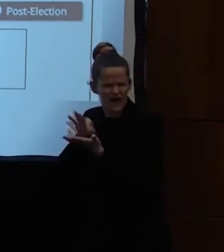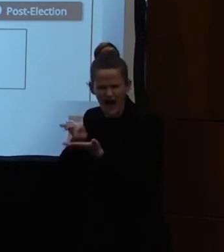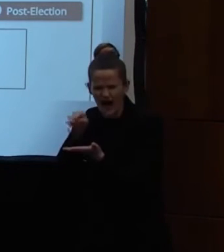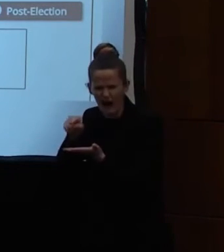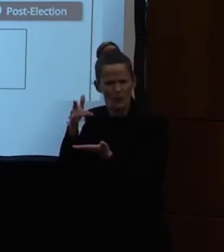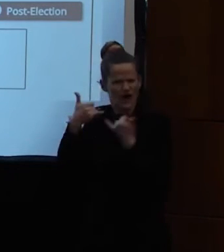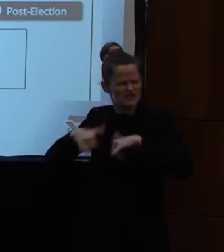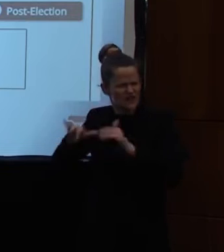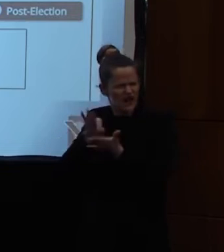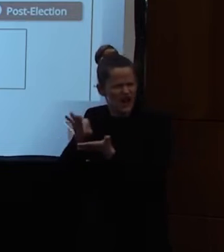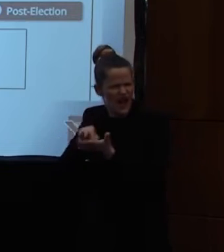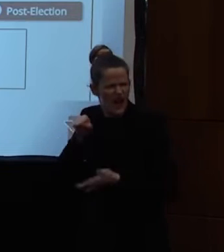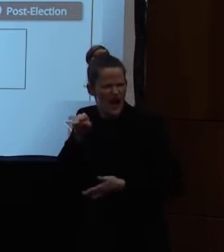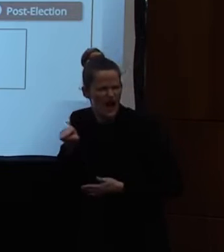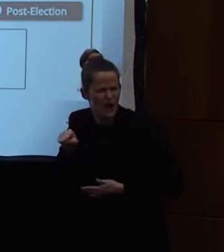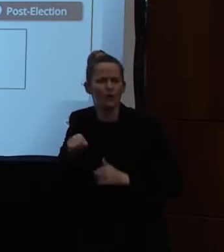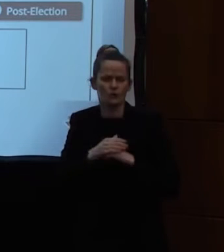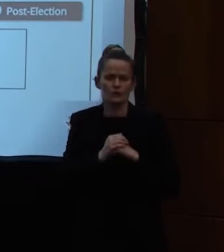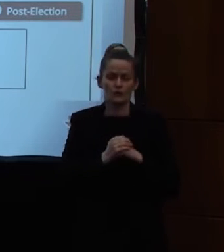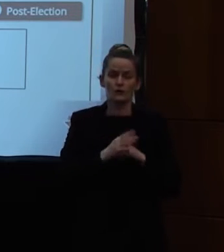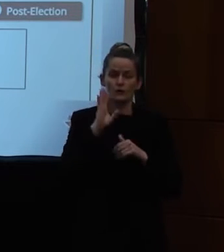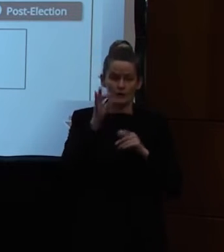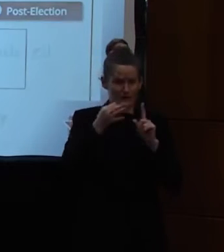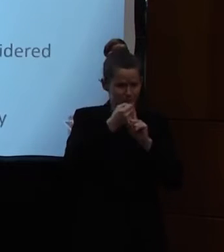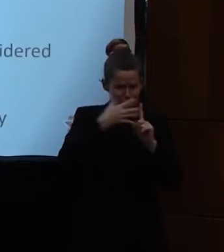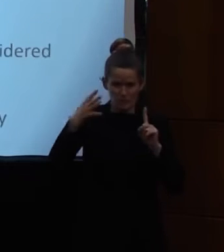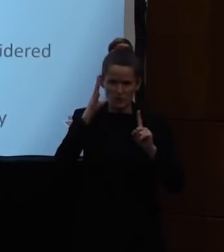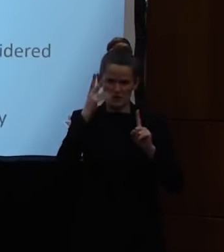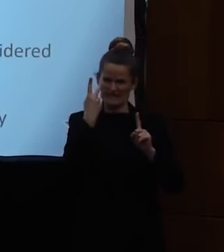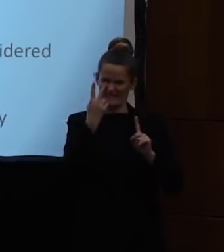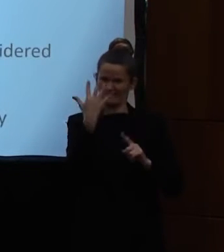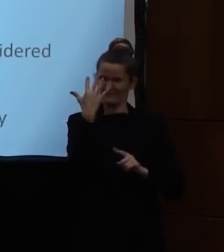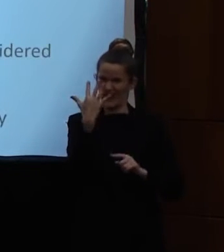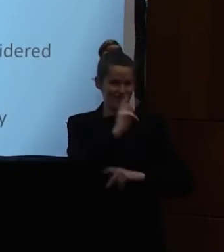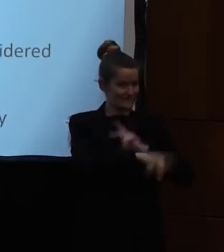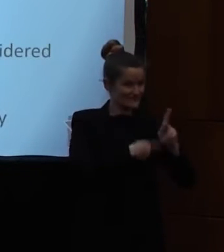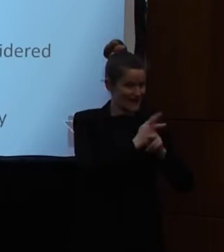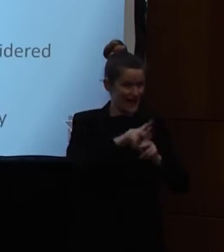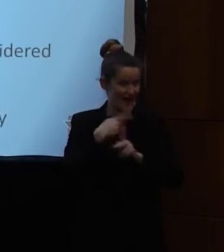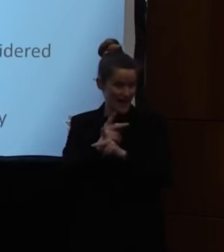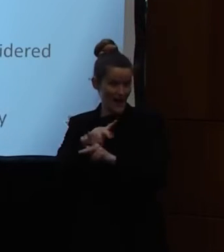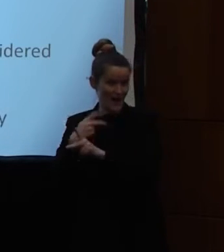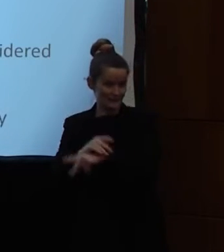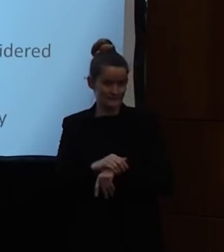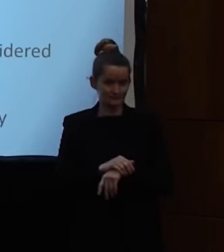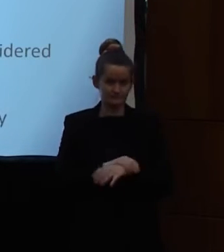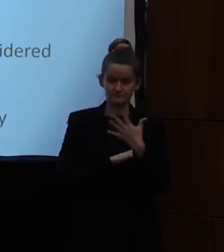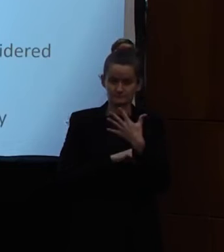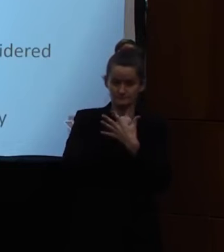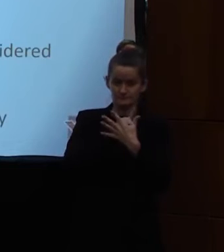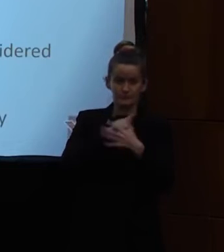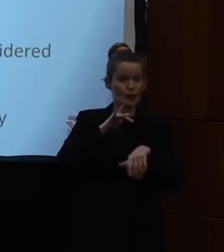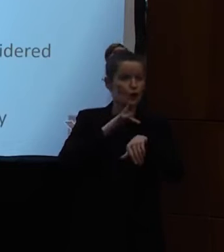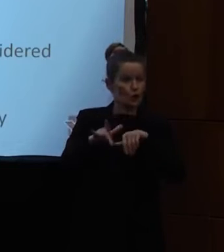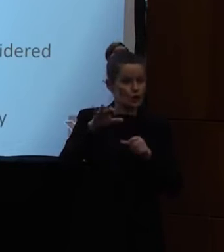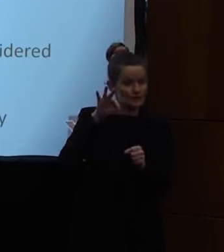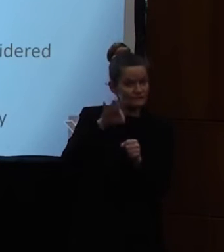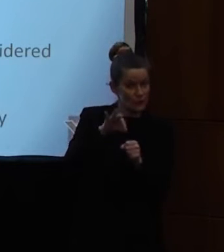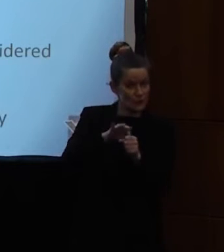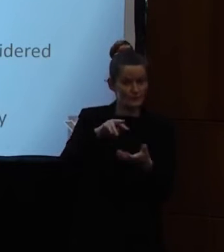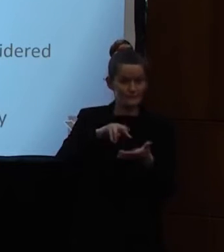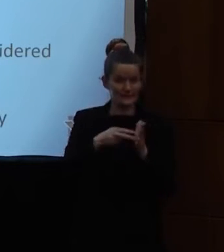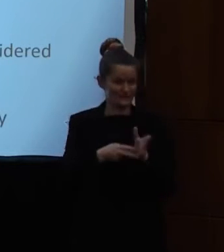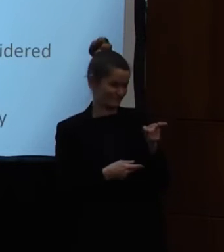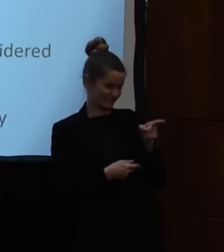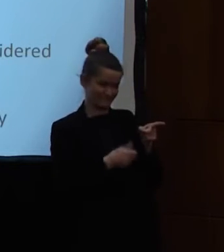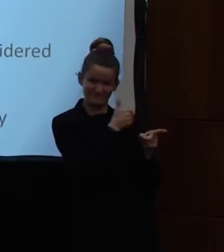briefly, the 5 types of votes that we have there are the early voting. That is somebody who would have voted during the 45